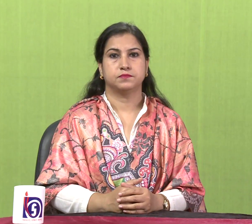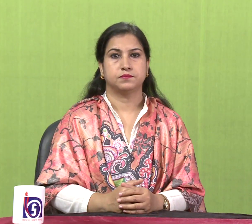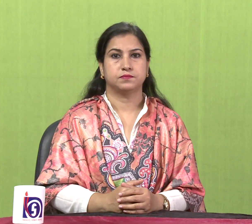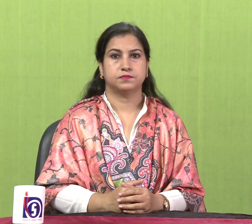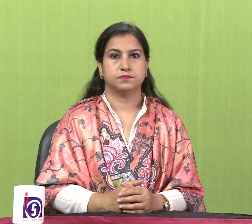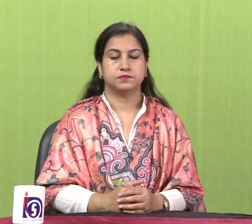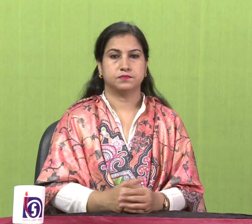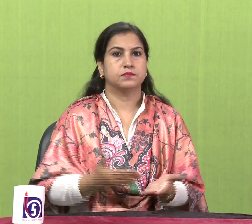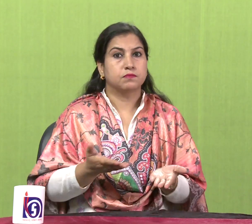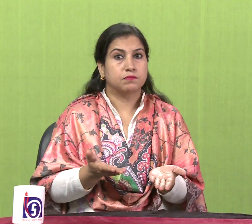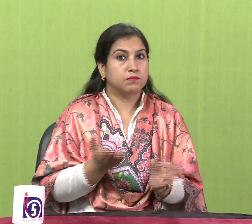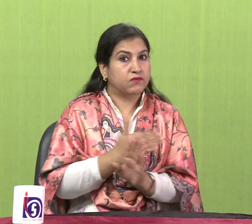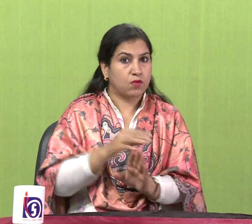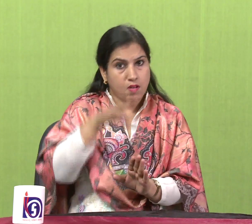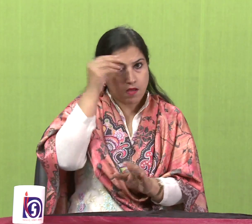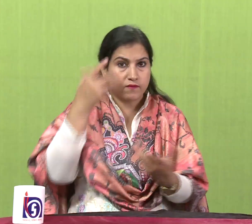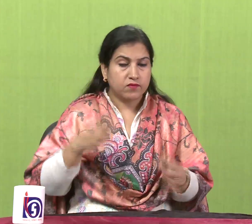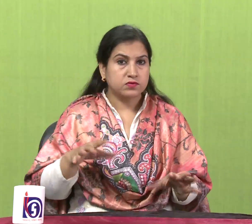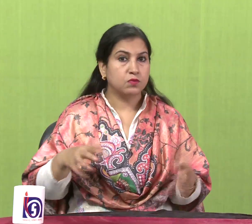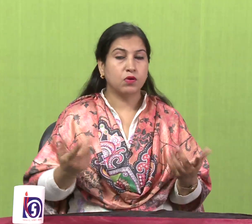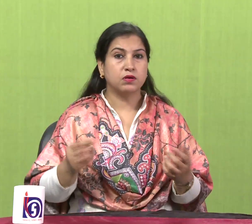We have learned that due to harmful gases,